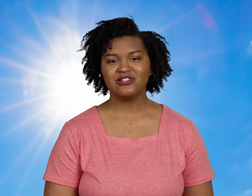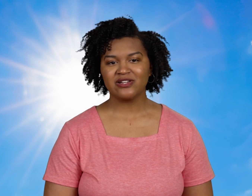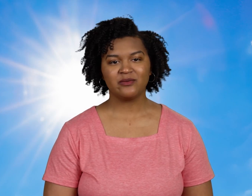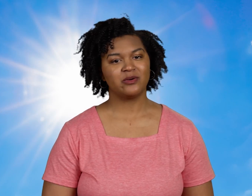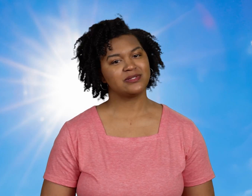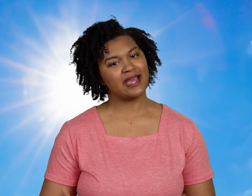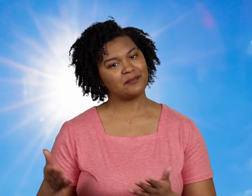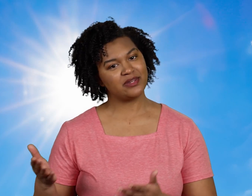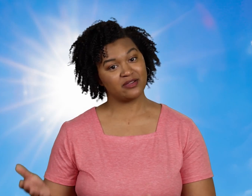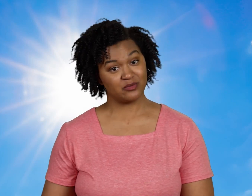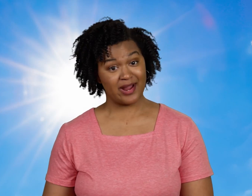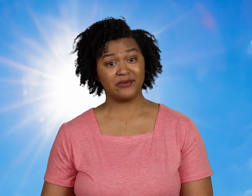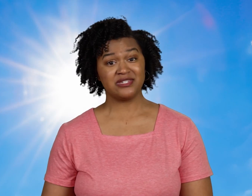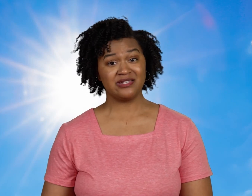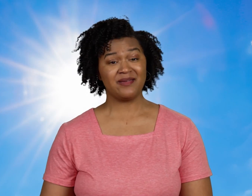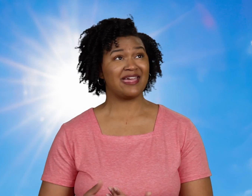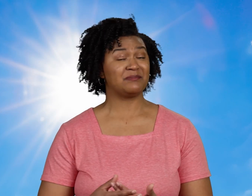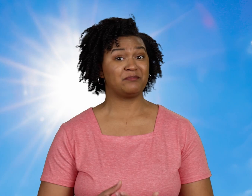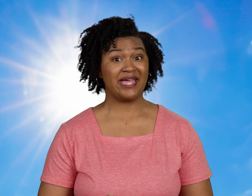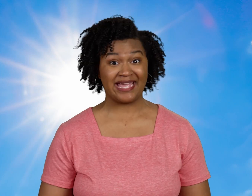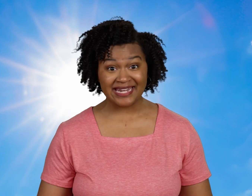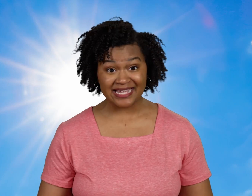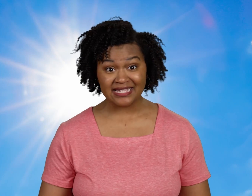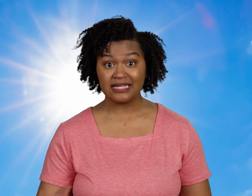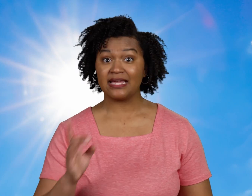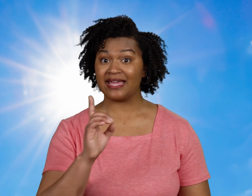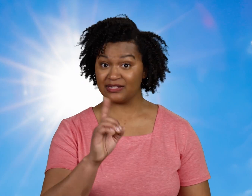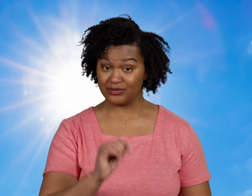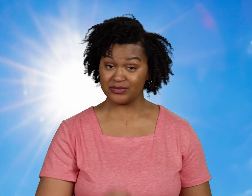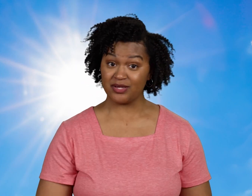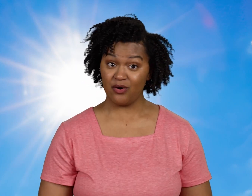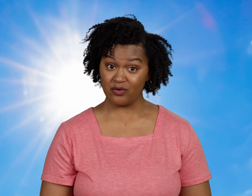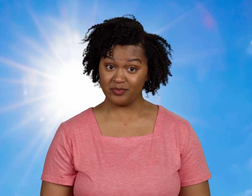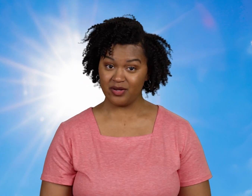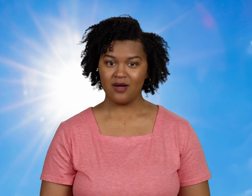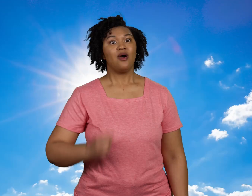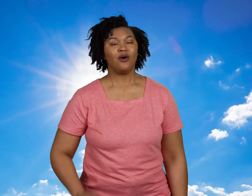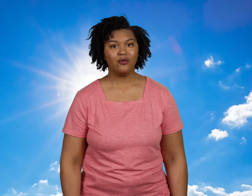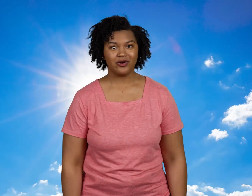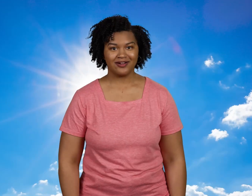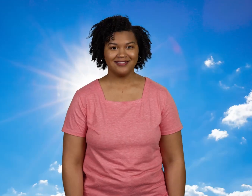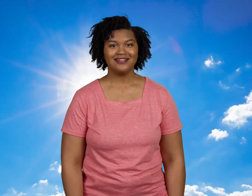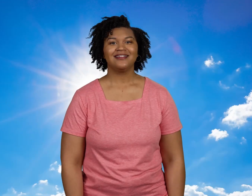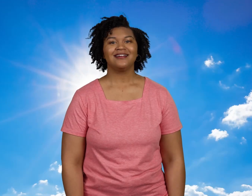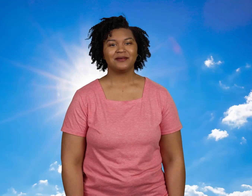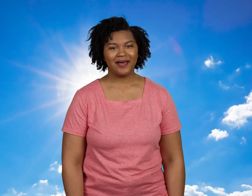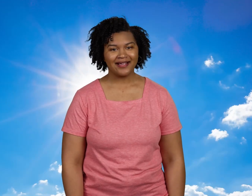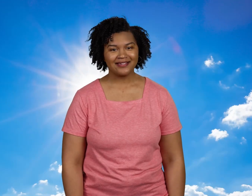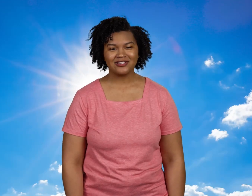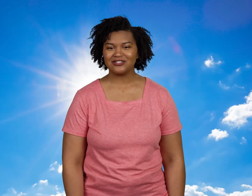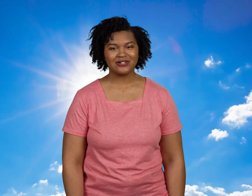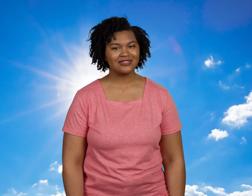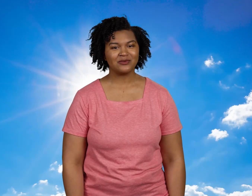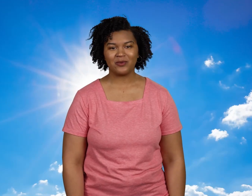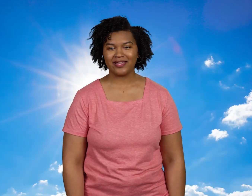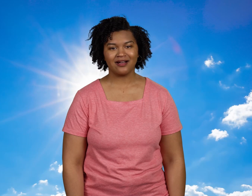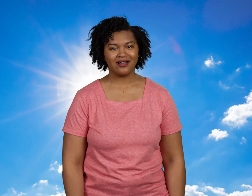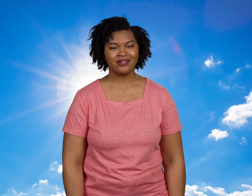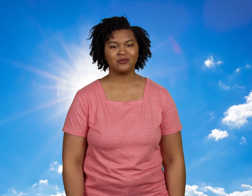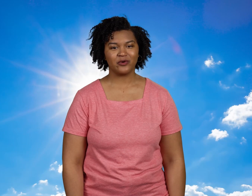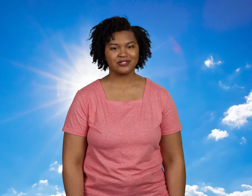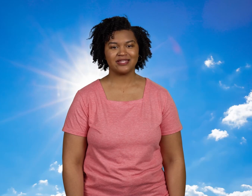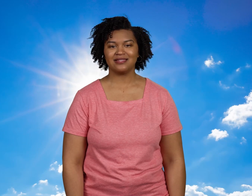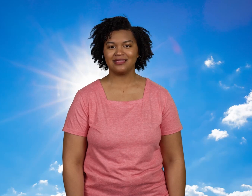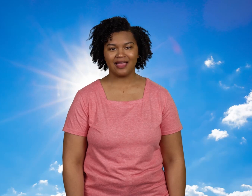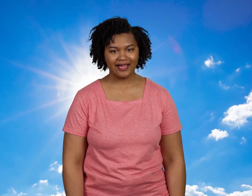He could look at what was happening around him and panic and lose hope, or Habakkuk could look at the way